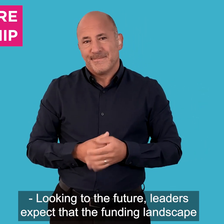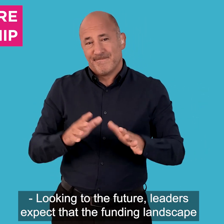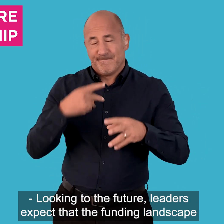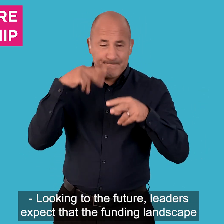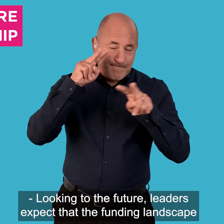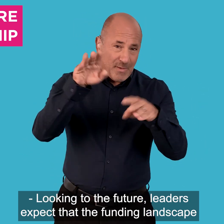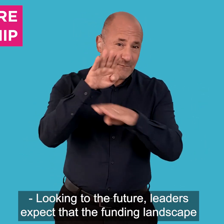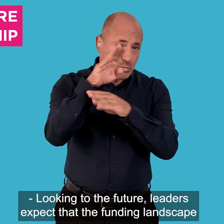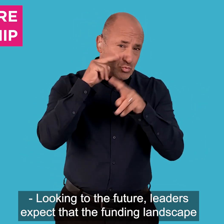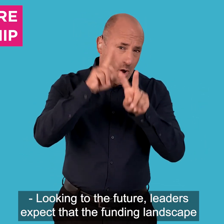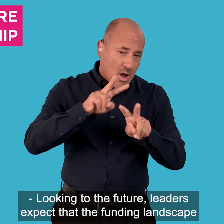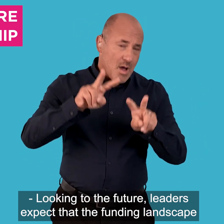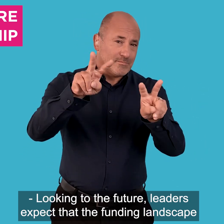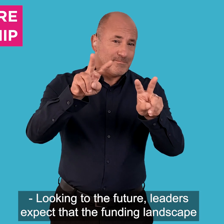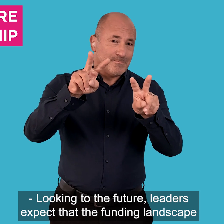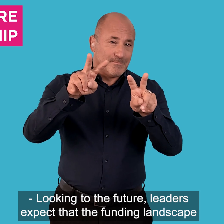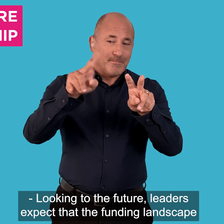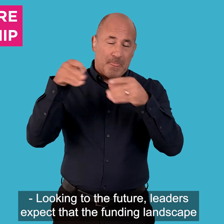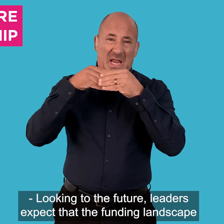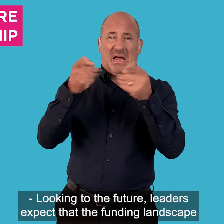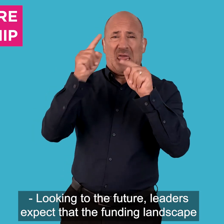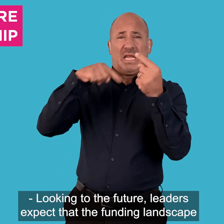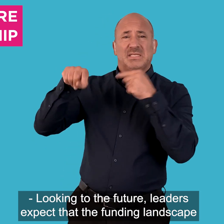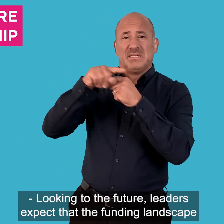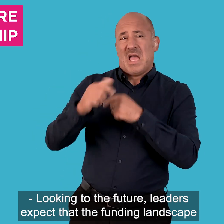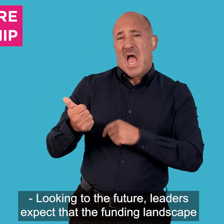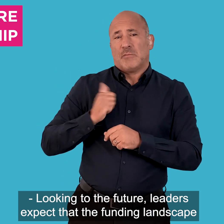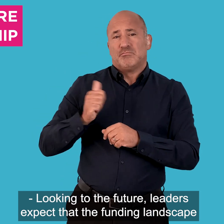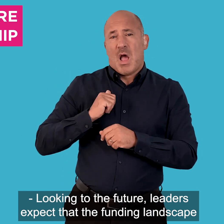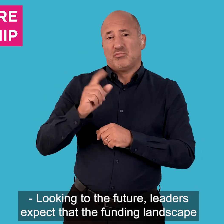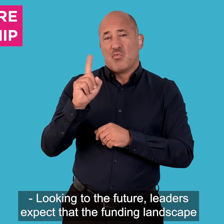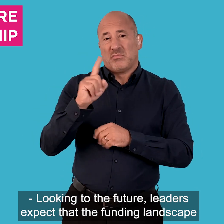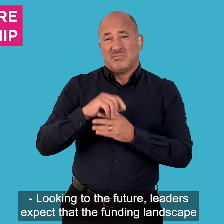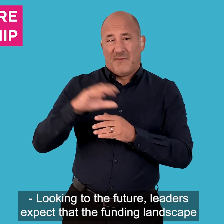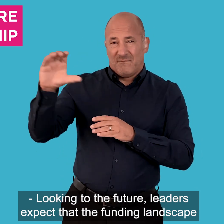Looking to the future, leaders expect that the funding landscape